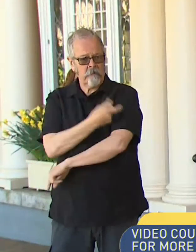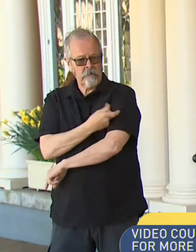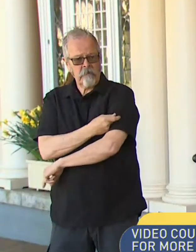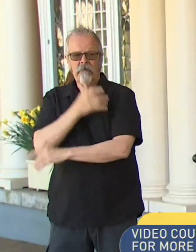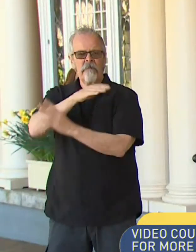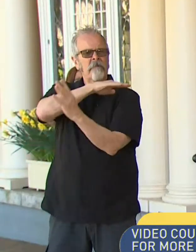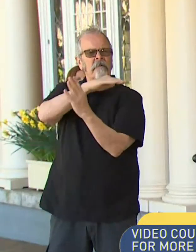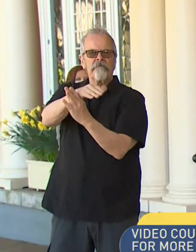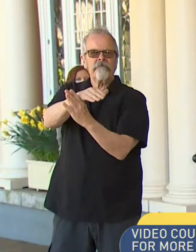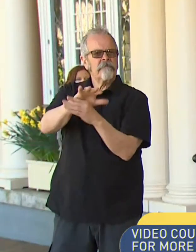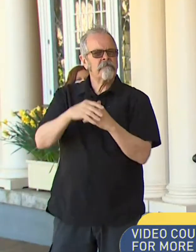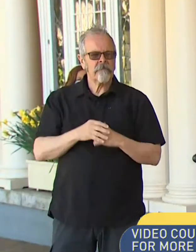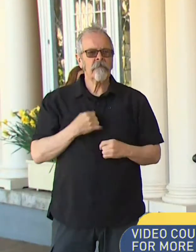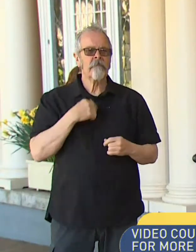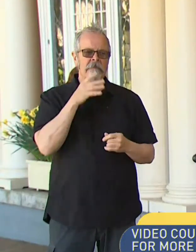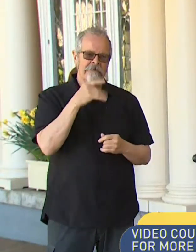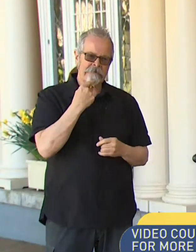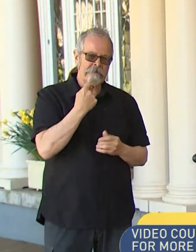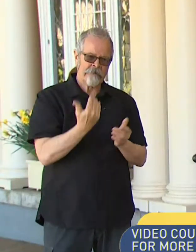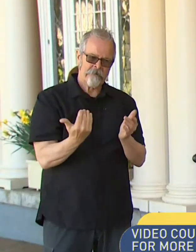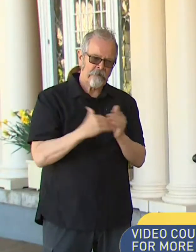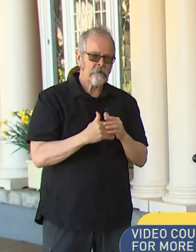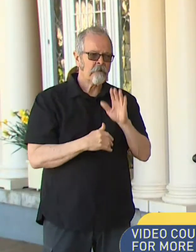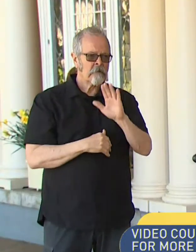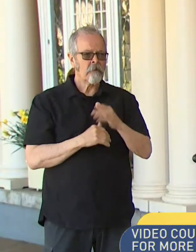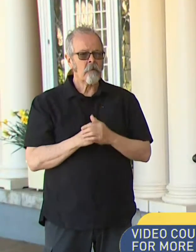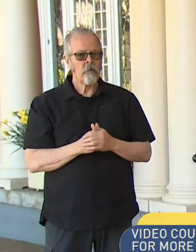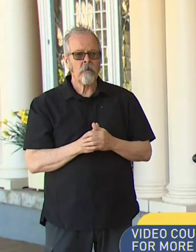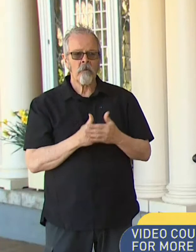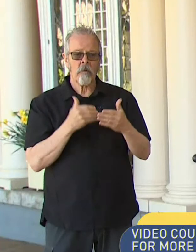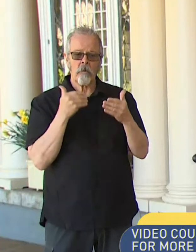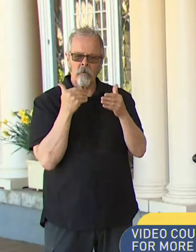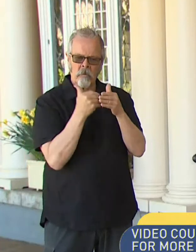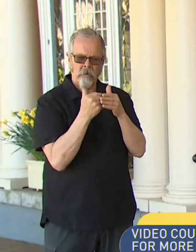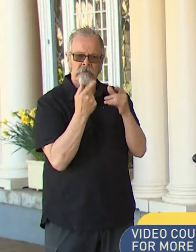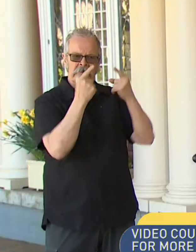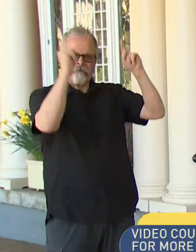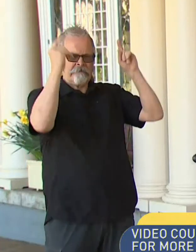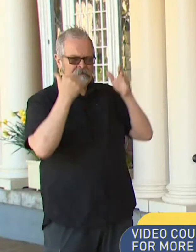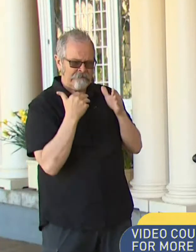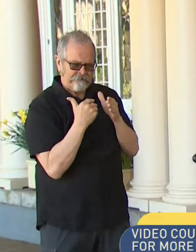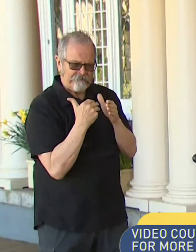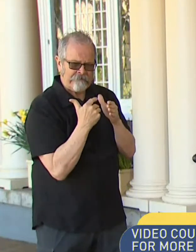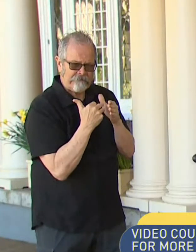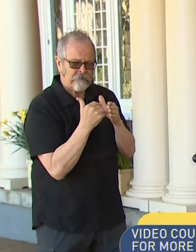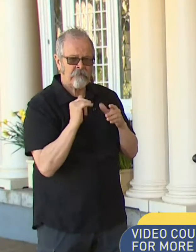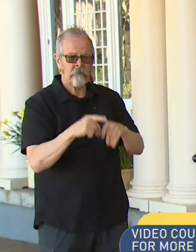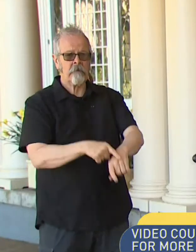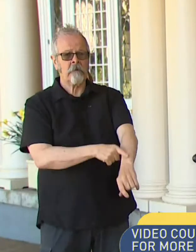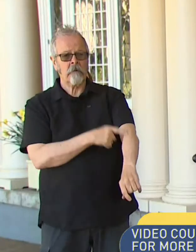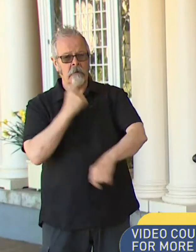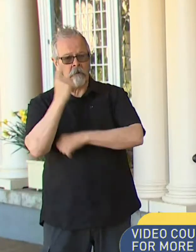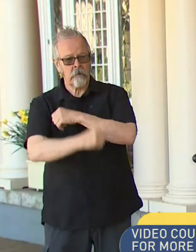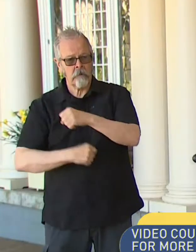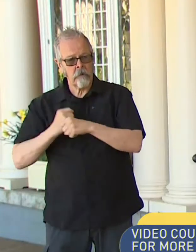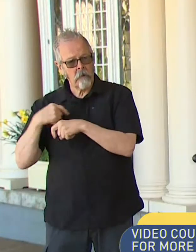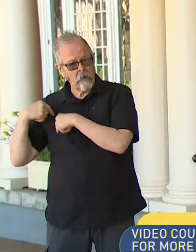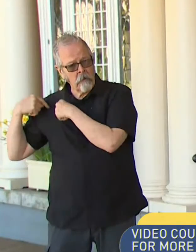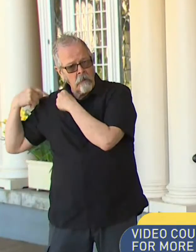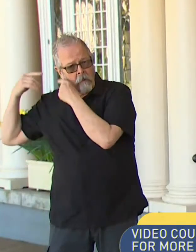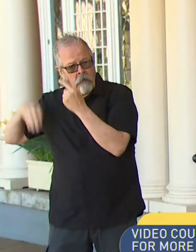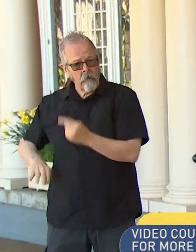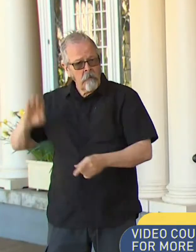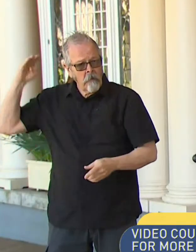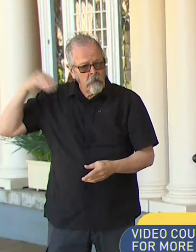reiterate, we're just so close to success. This has been the longest year probably of most of our lives, and we are just